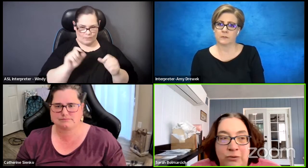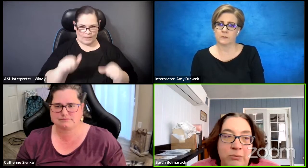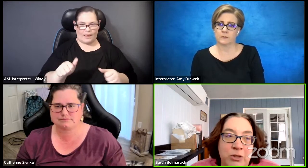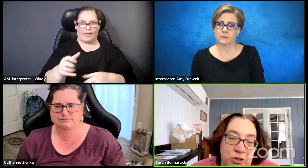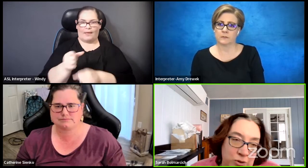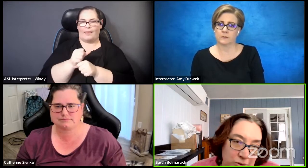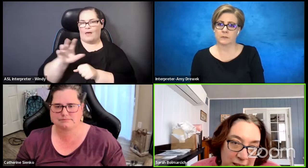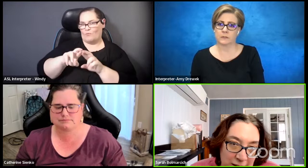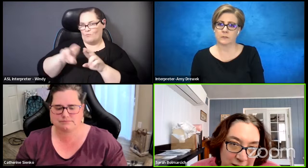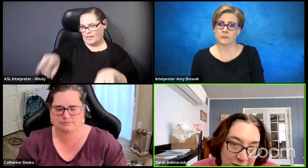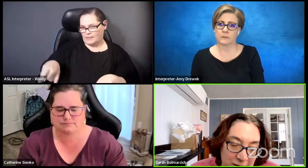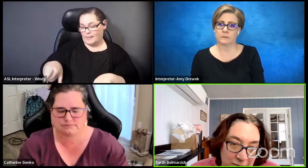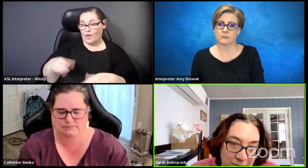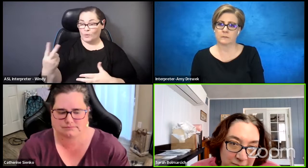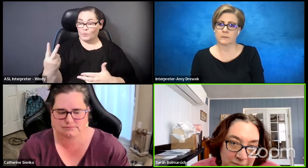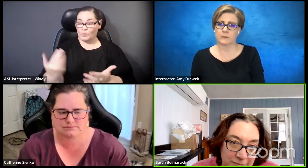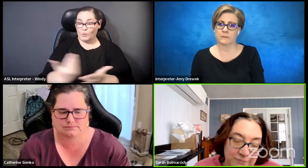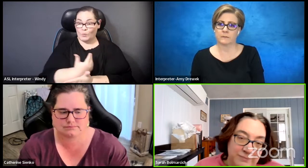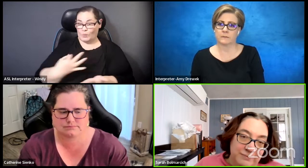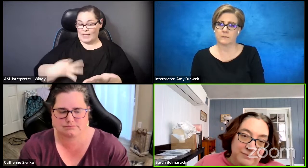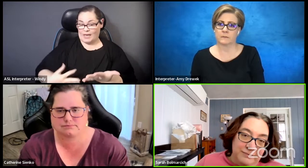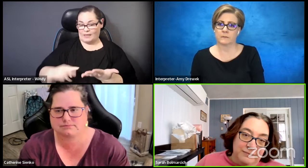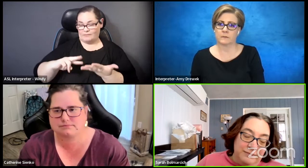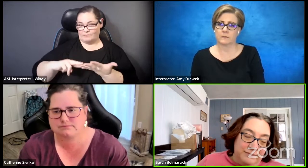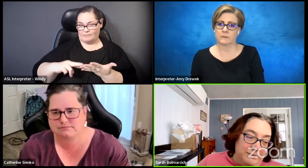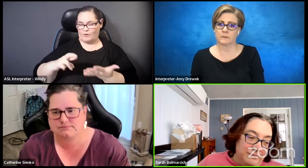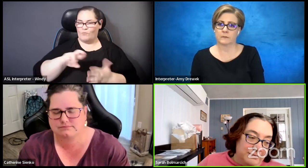resumes from the 2 new candidates.